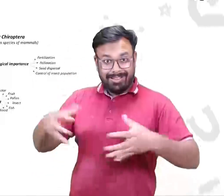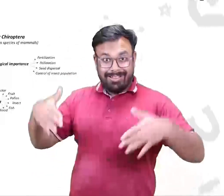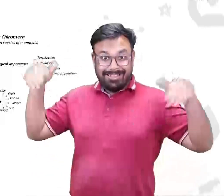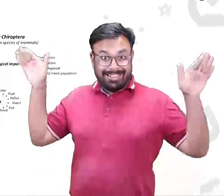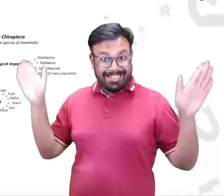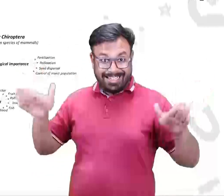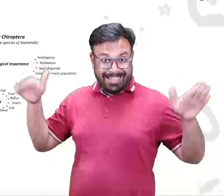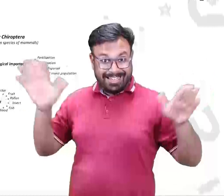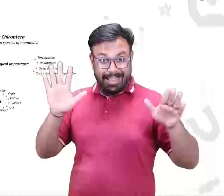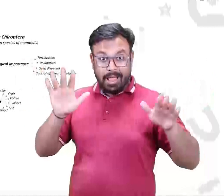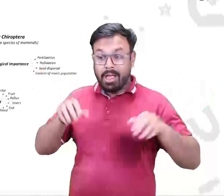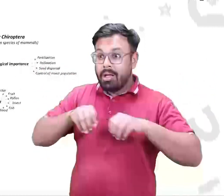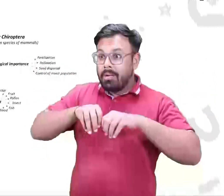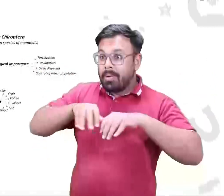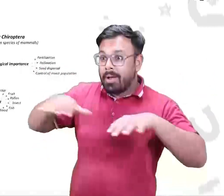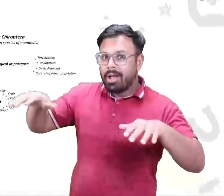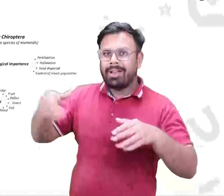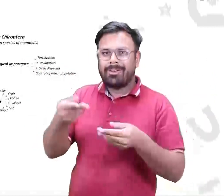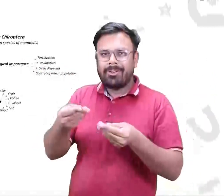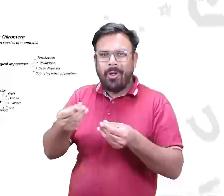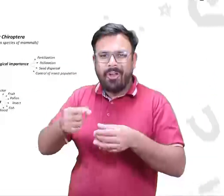Bats help in